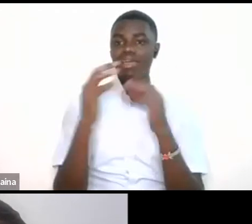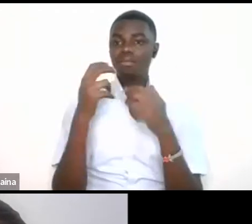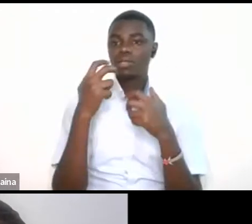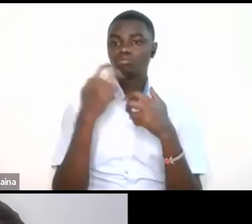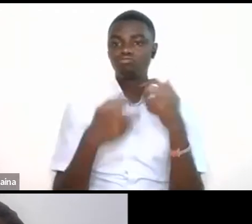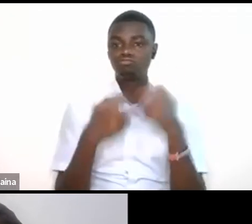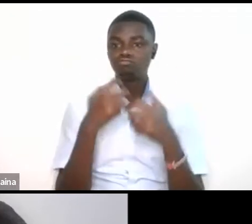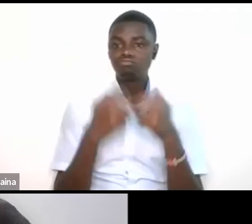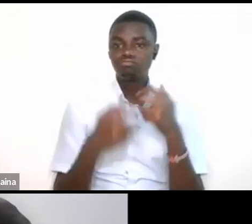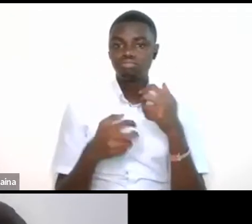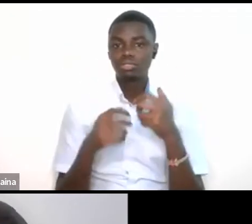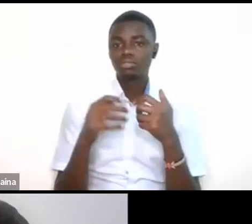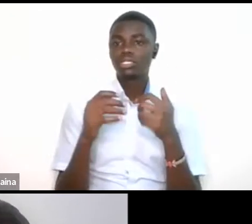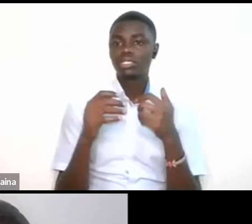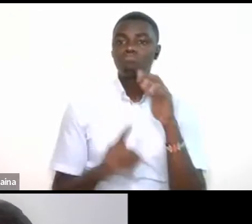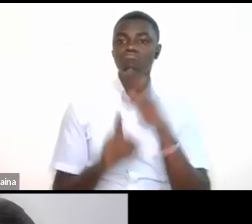capital.